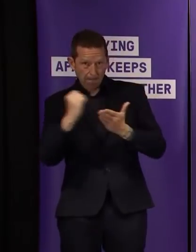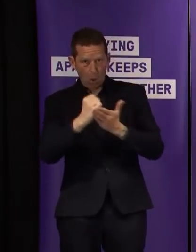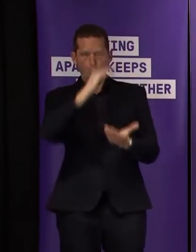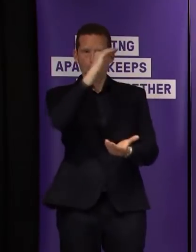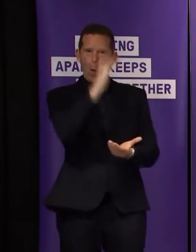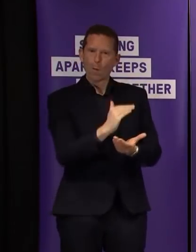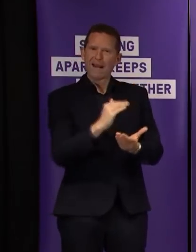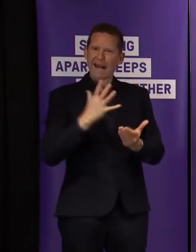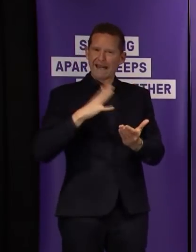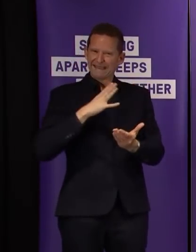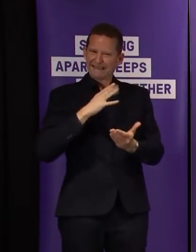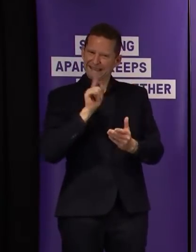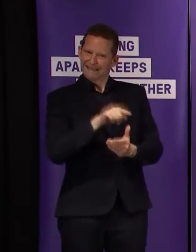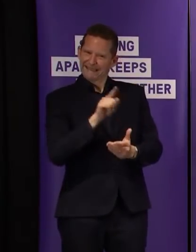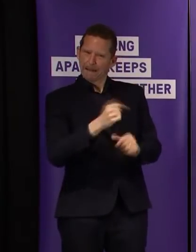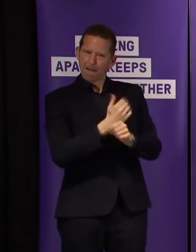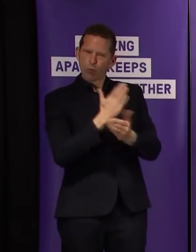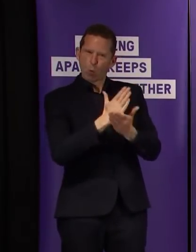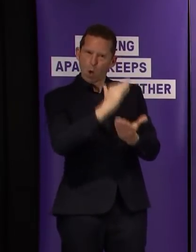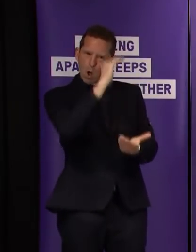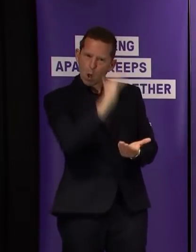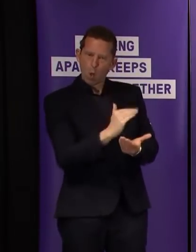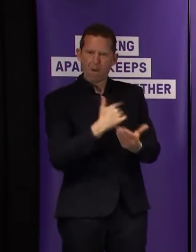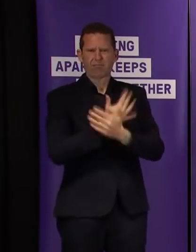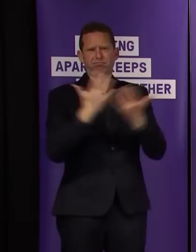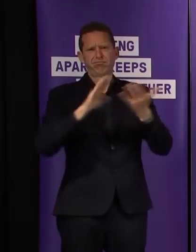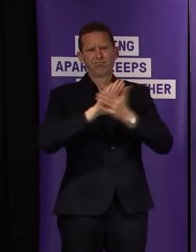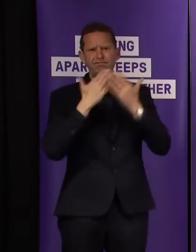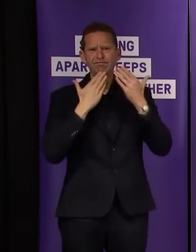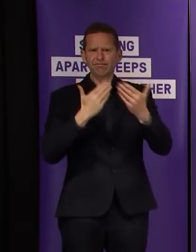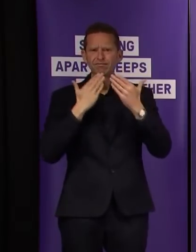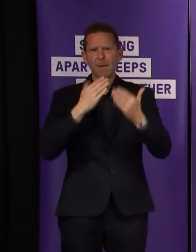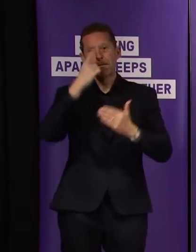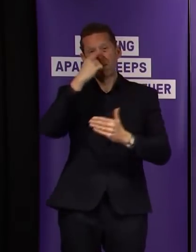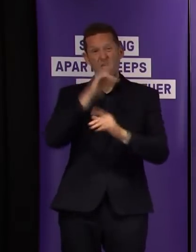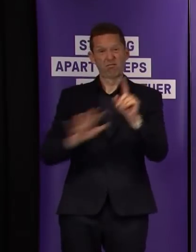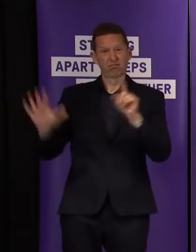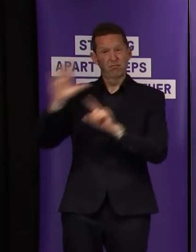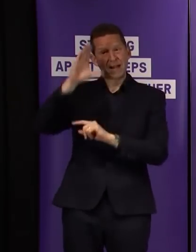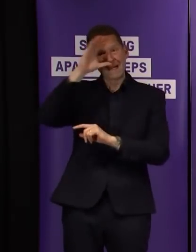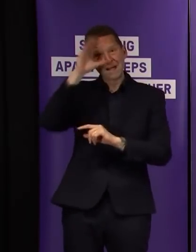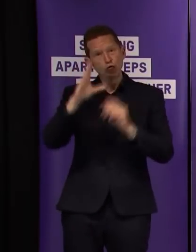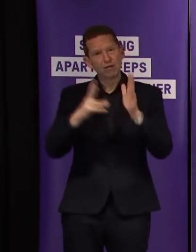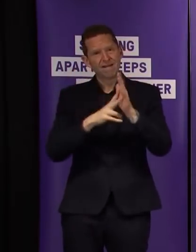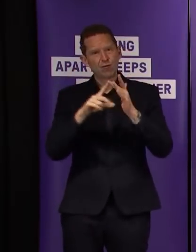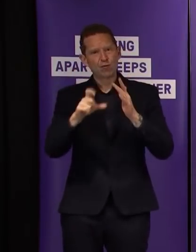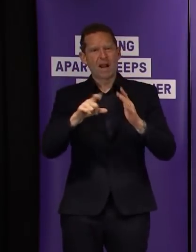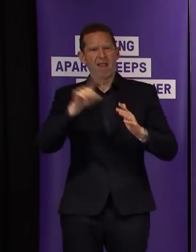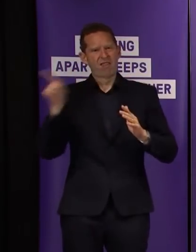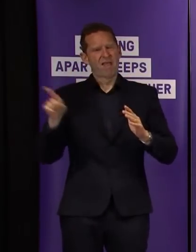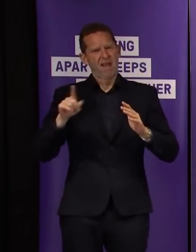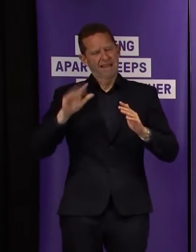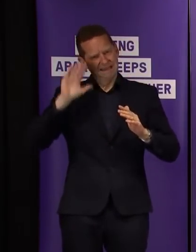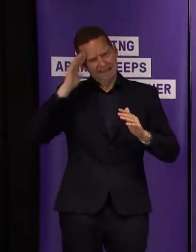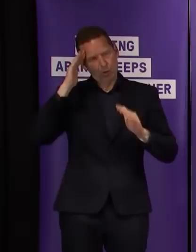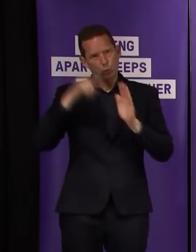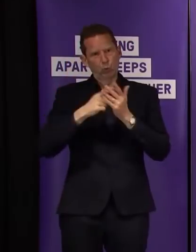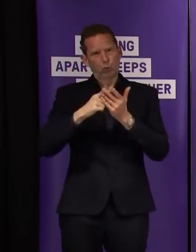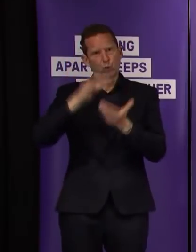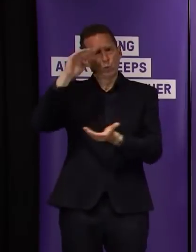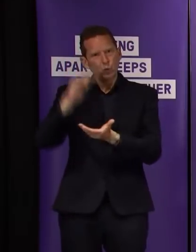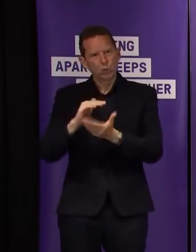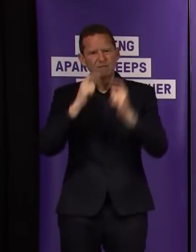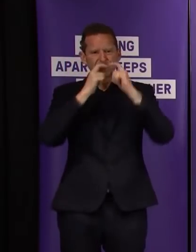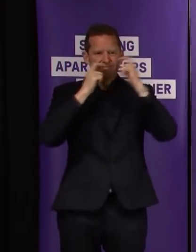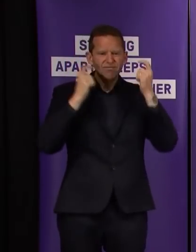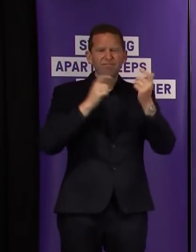lower, of course, but they are low, and we're very grateful to everyone in regional Victoria for the contribution that they are making. I